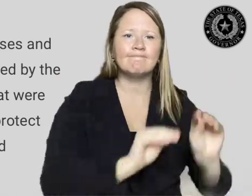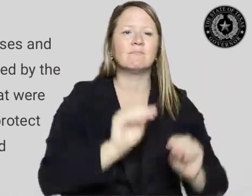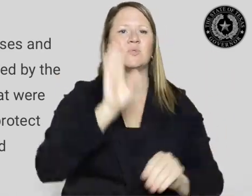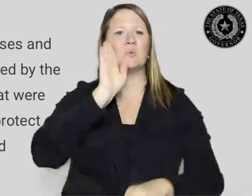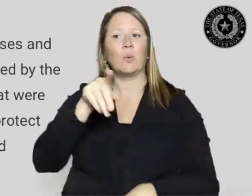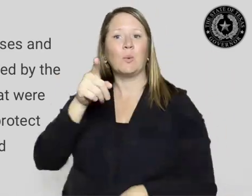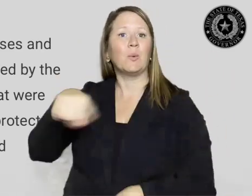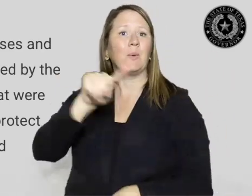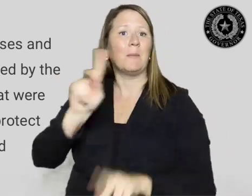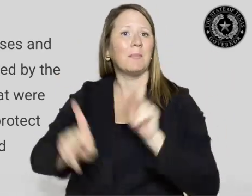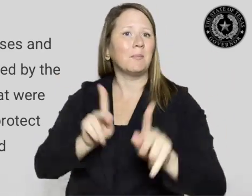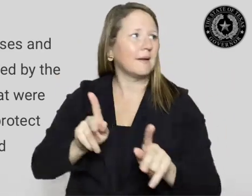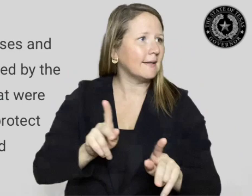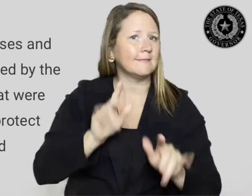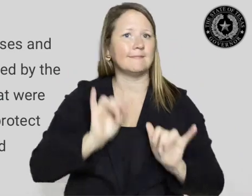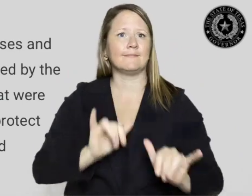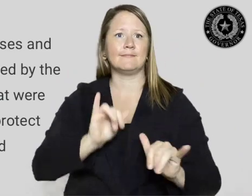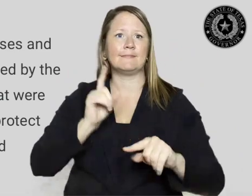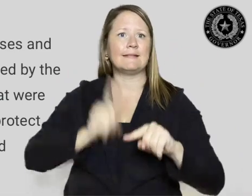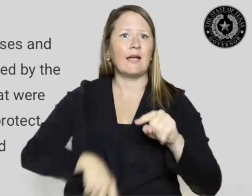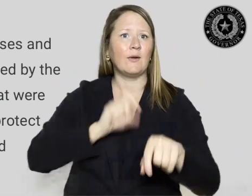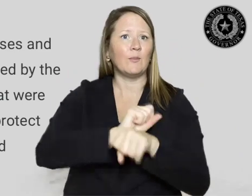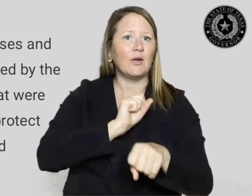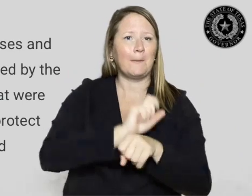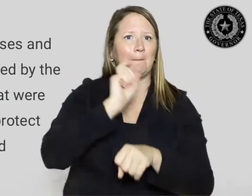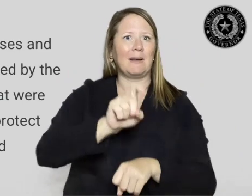protect human life. And